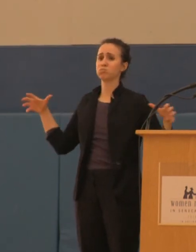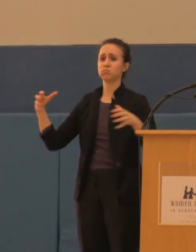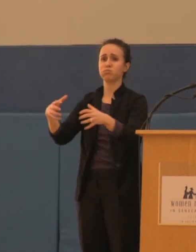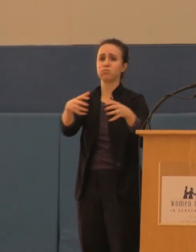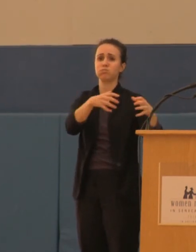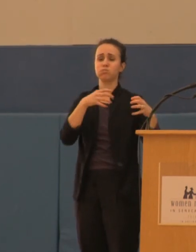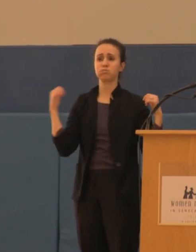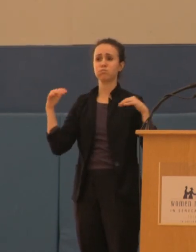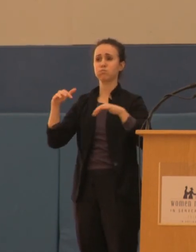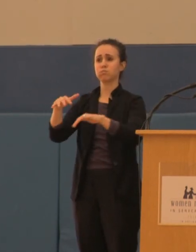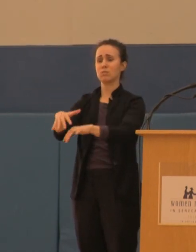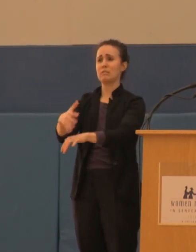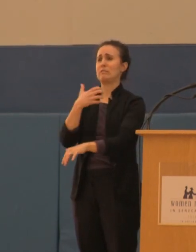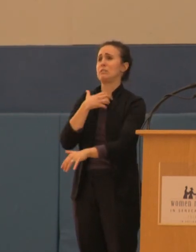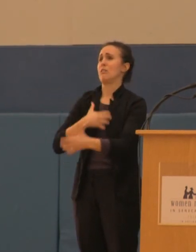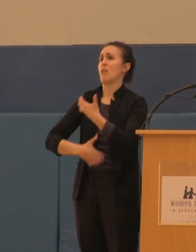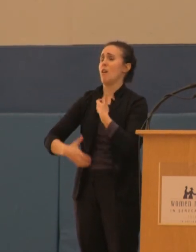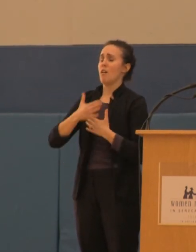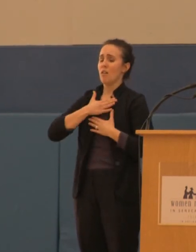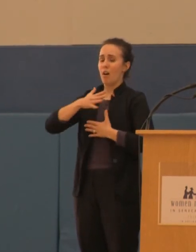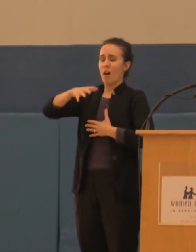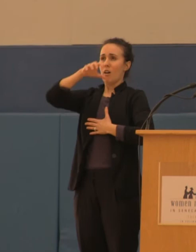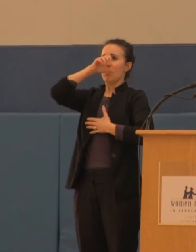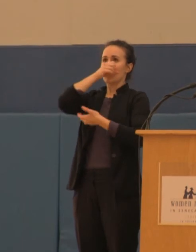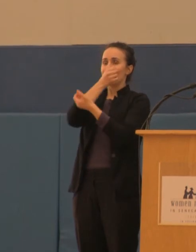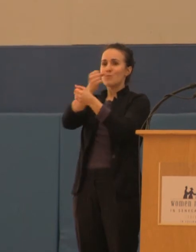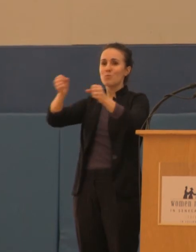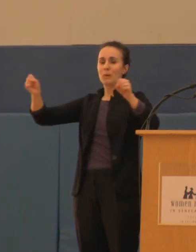masses yearning to breathe.